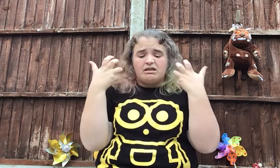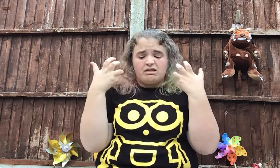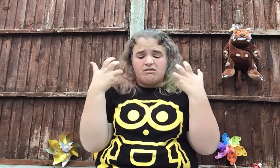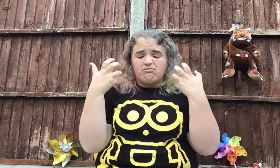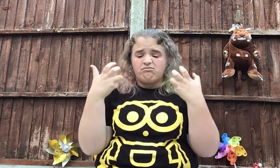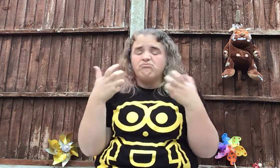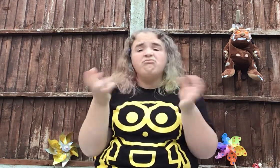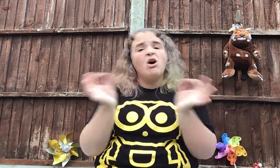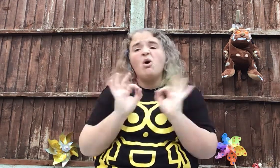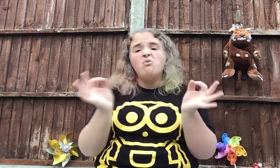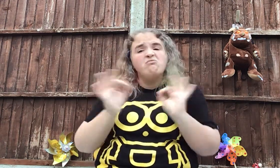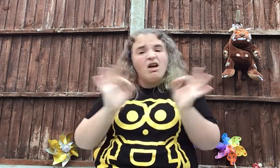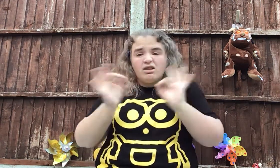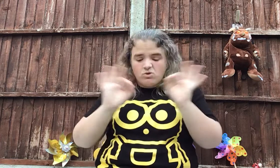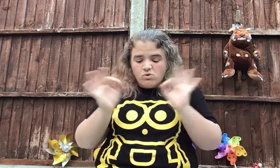whiskers. No, none at all.